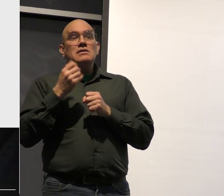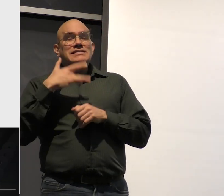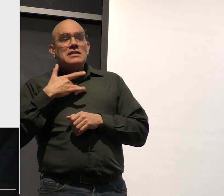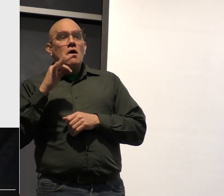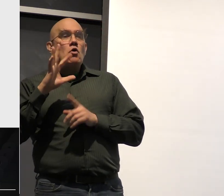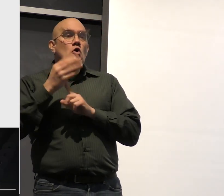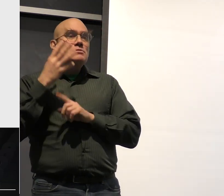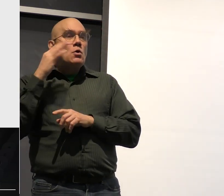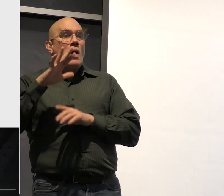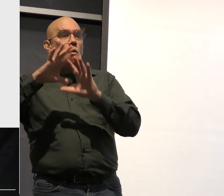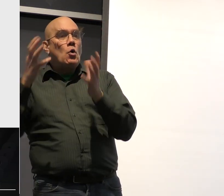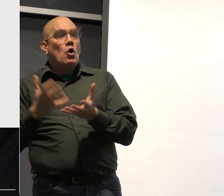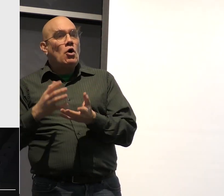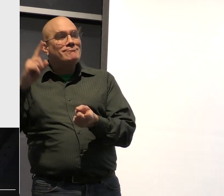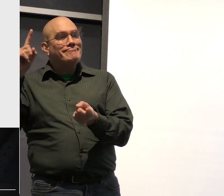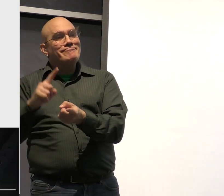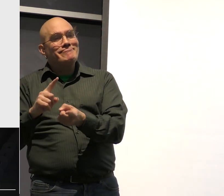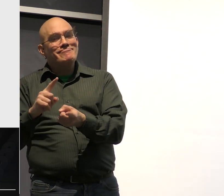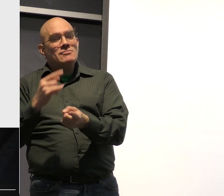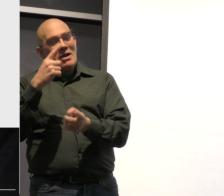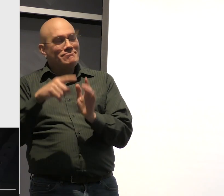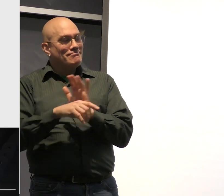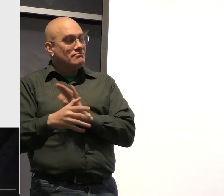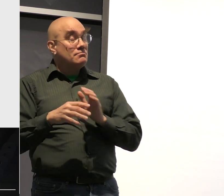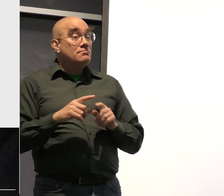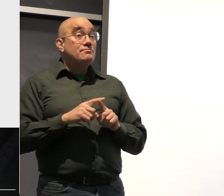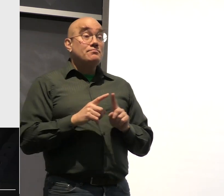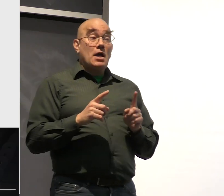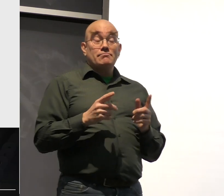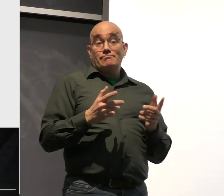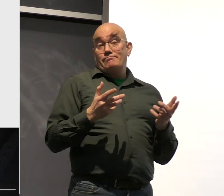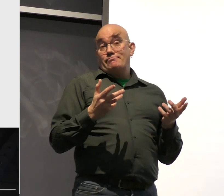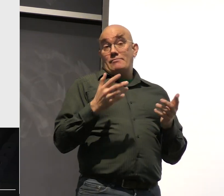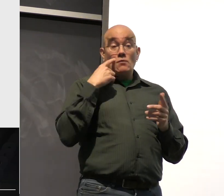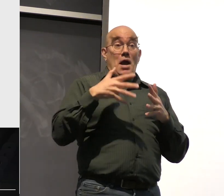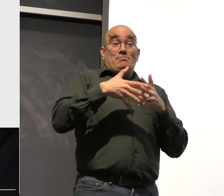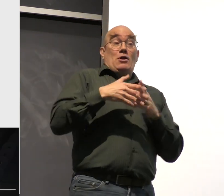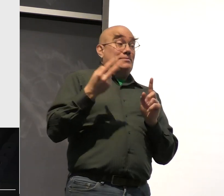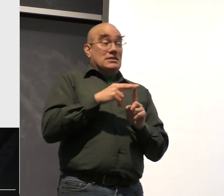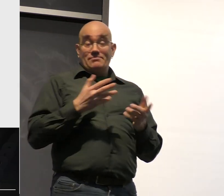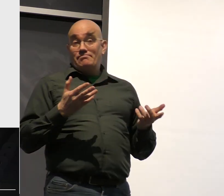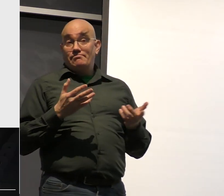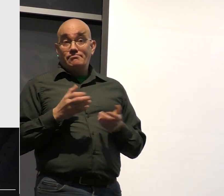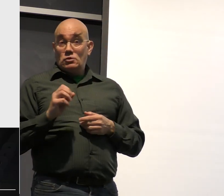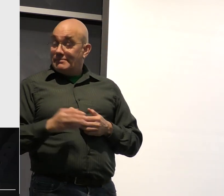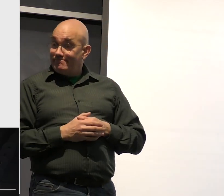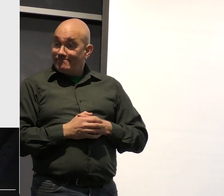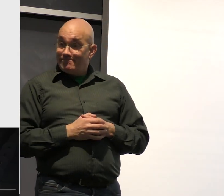that to get a sense of other cultural experiences is lessened from around the world, but it's primarily an